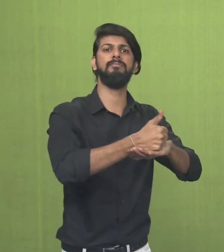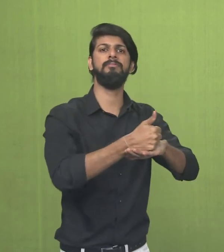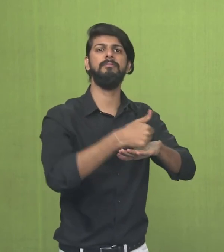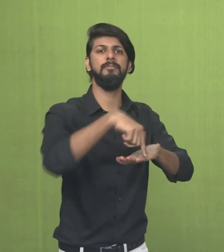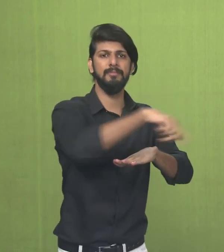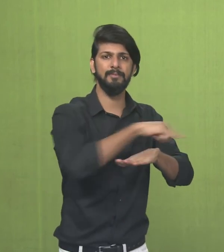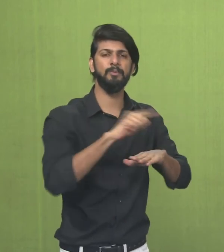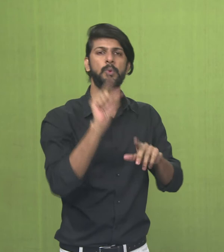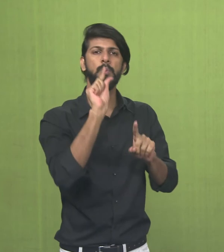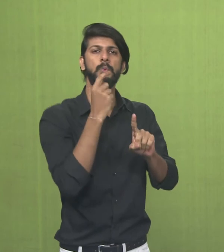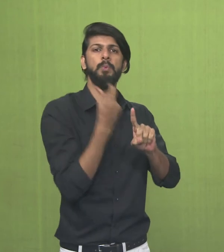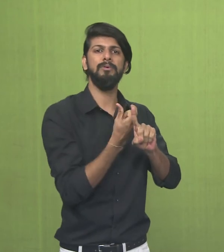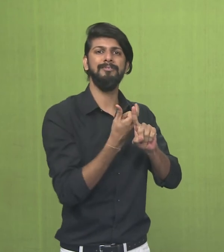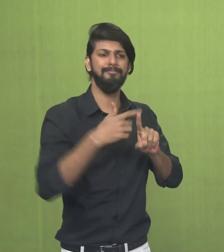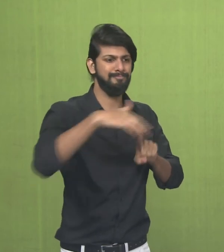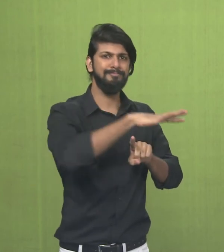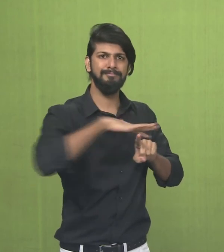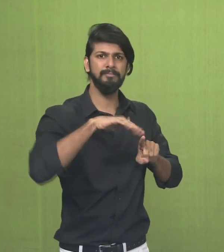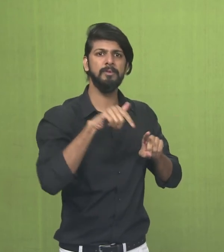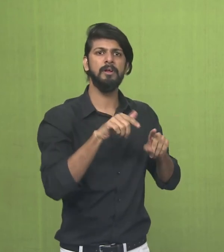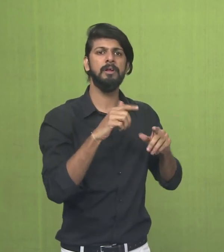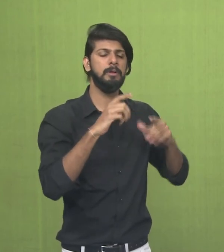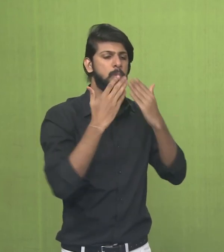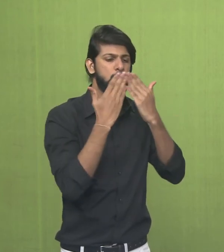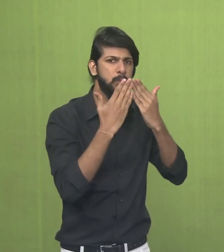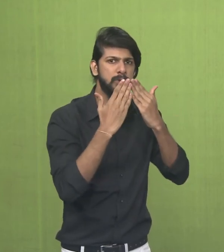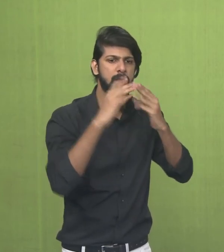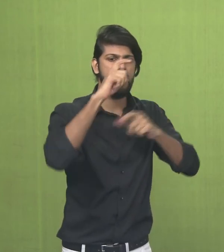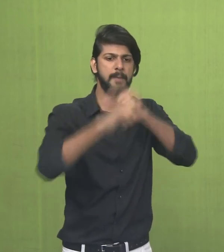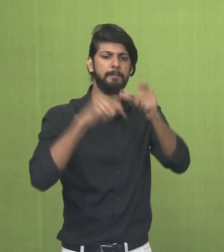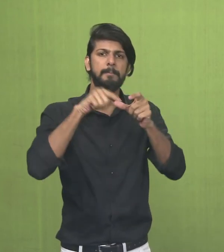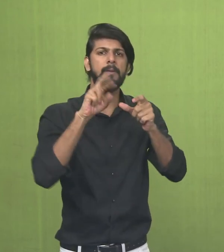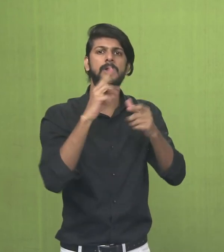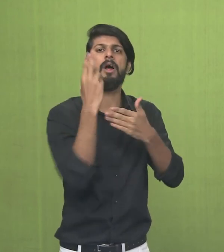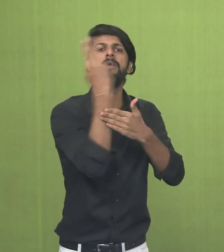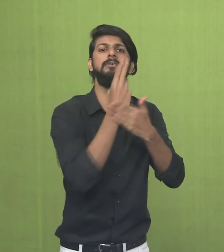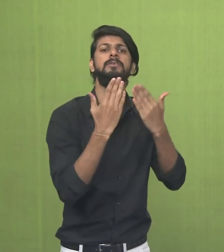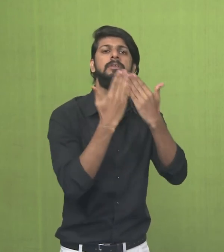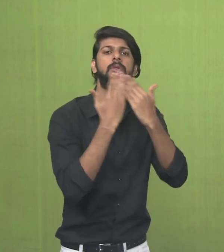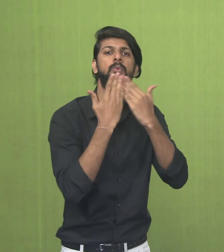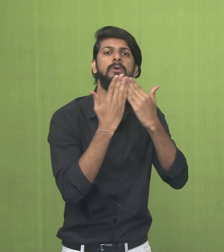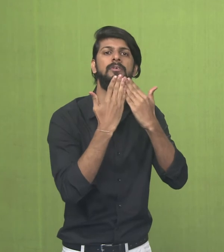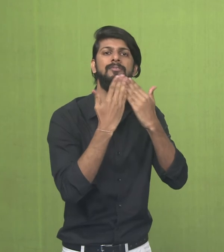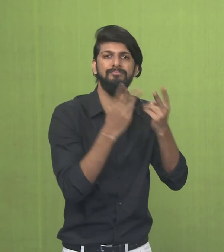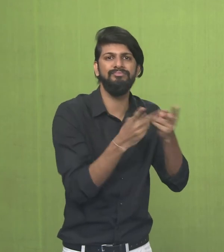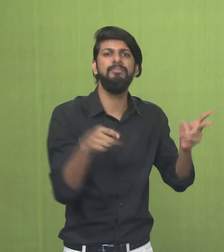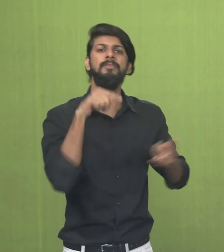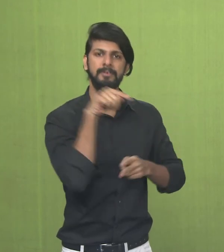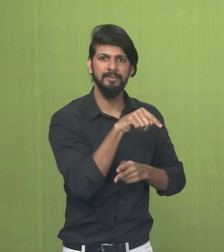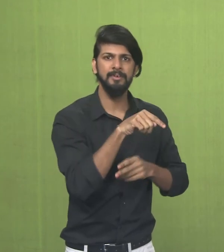fauna, and the diversity of the Indian people, which led to the